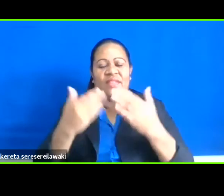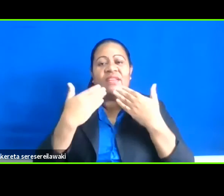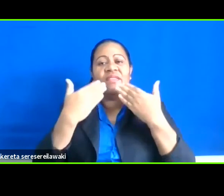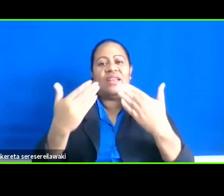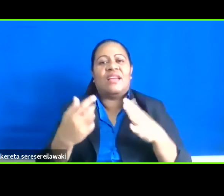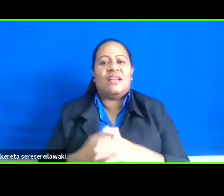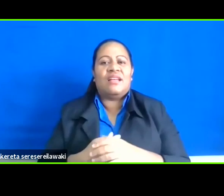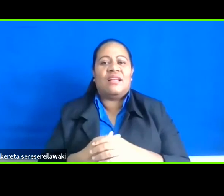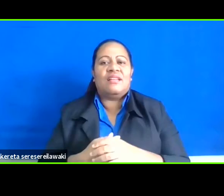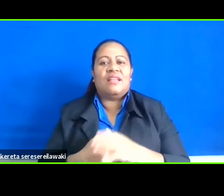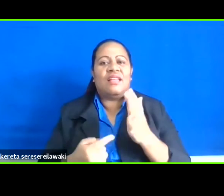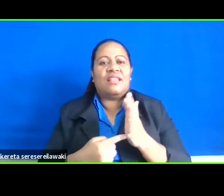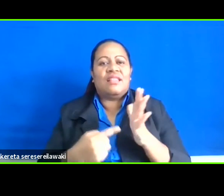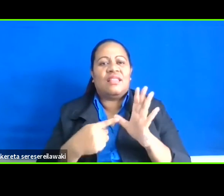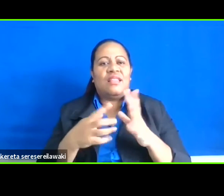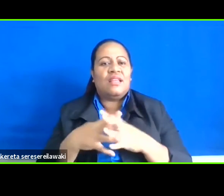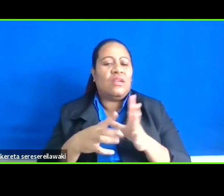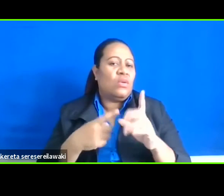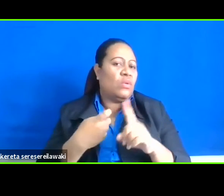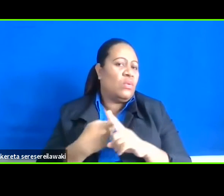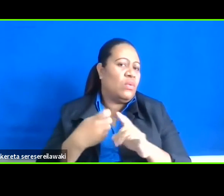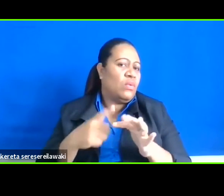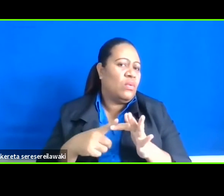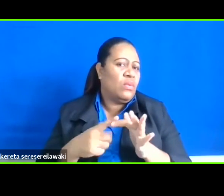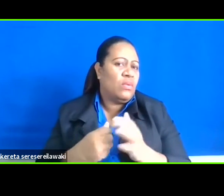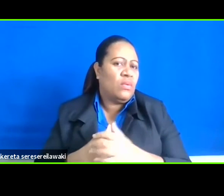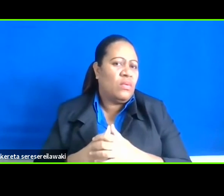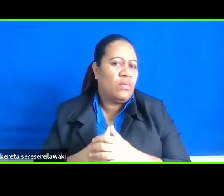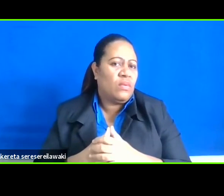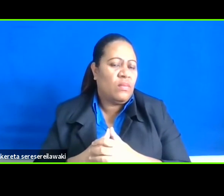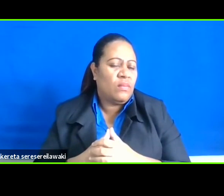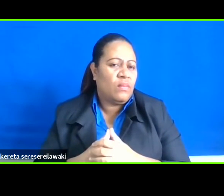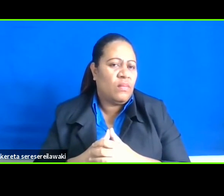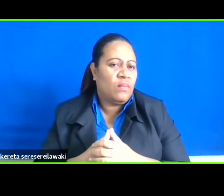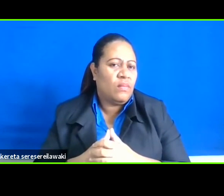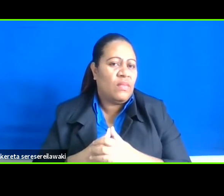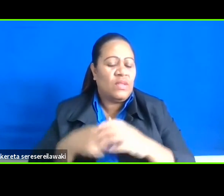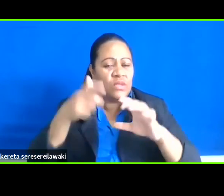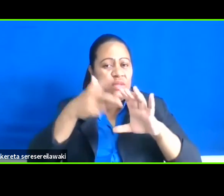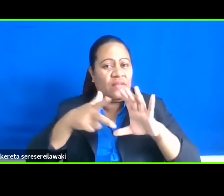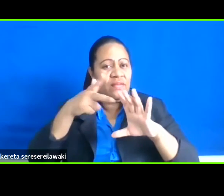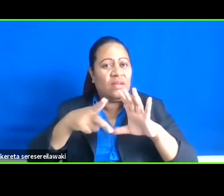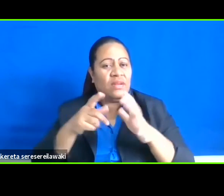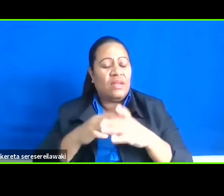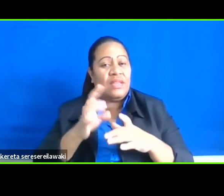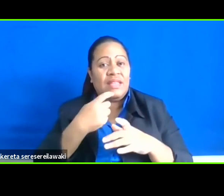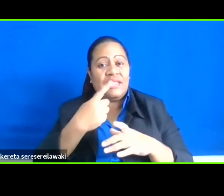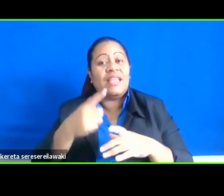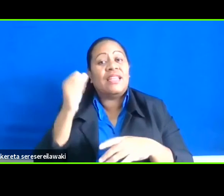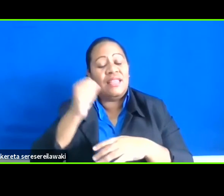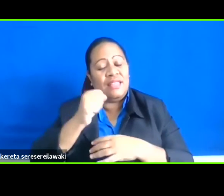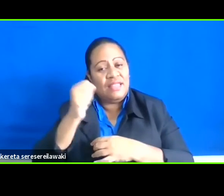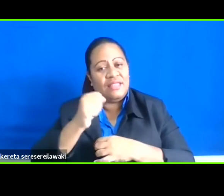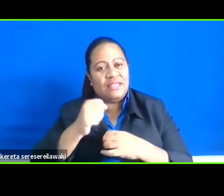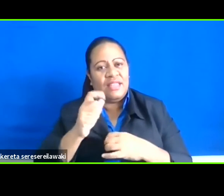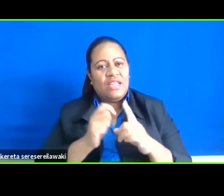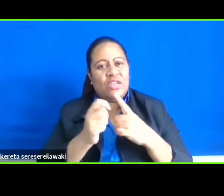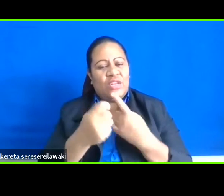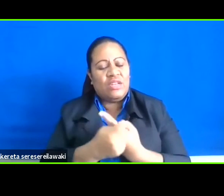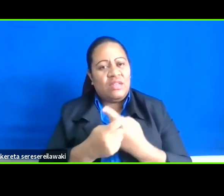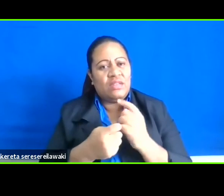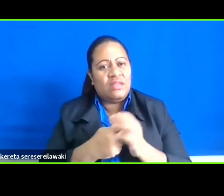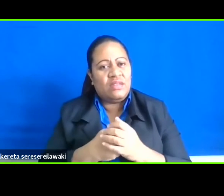no we didn't uh capture it in the in the video but uh yes uh this coming in uh